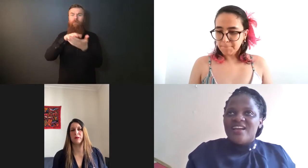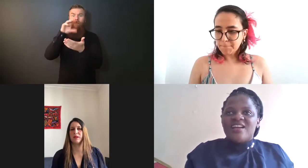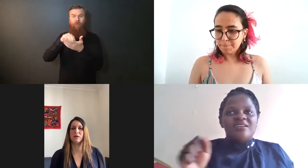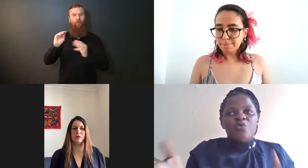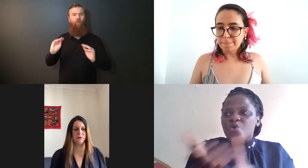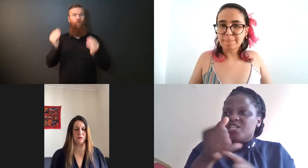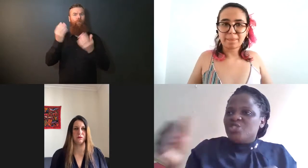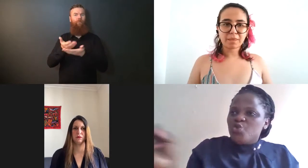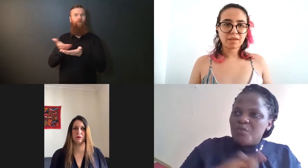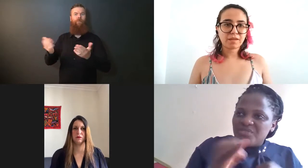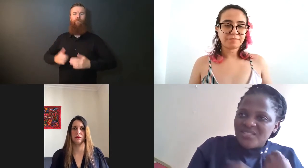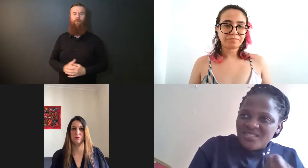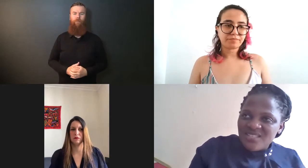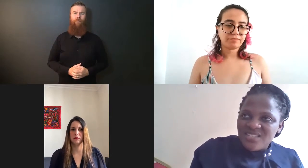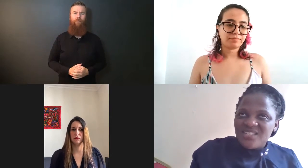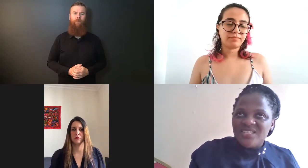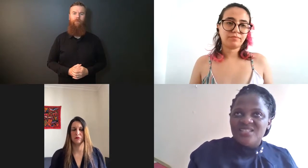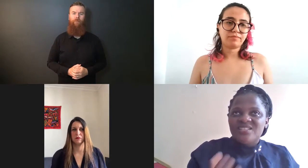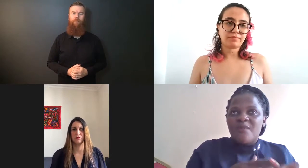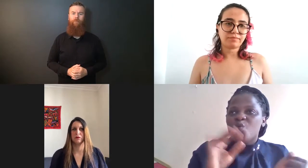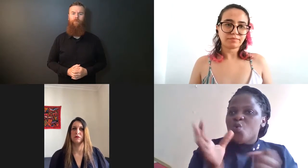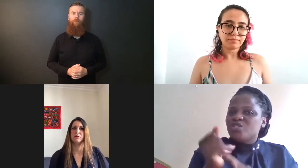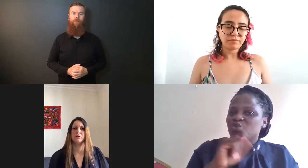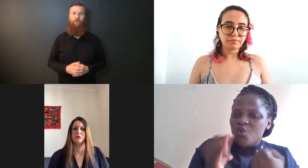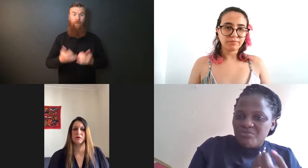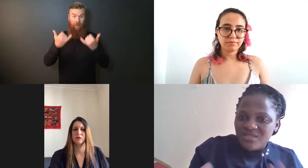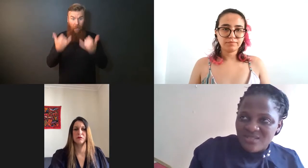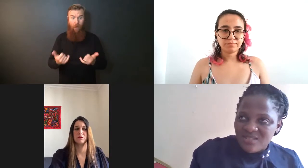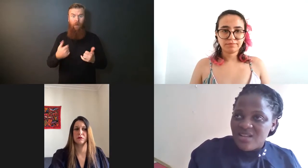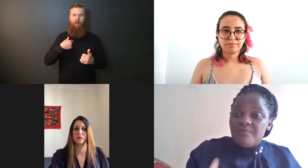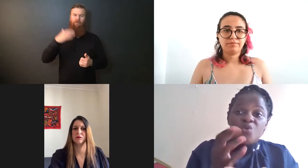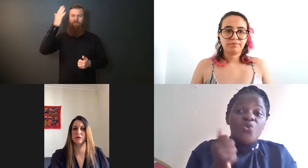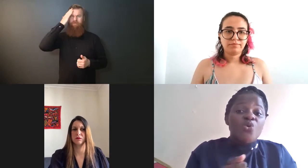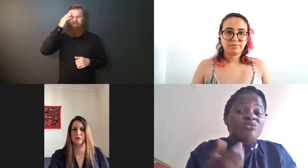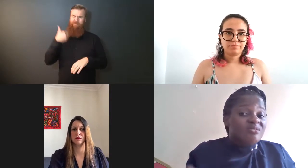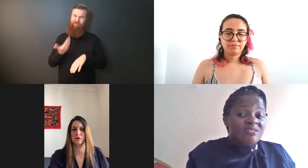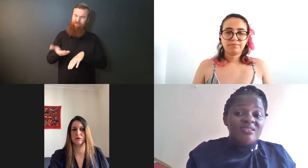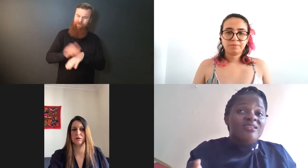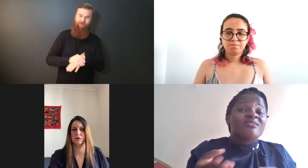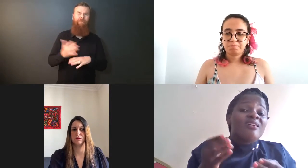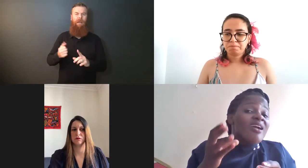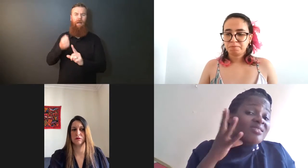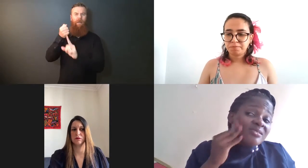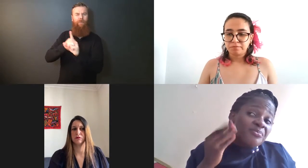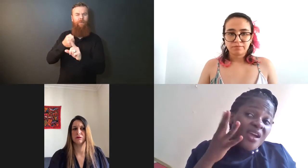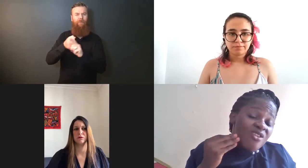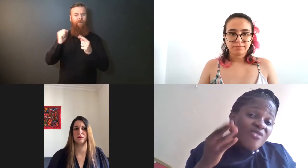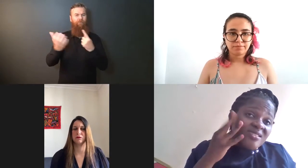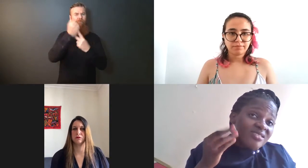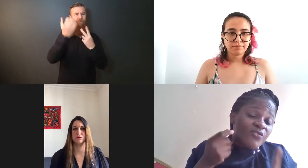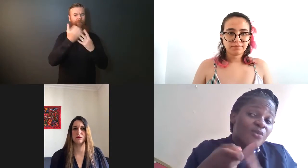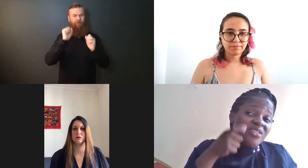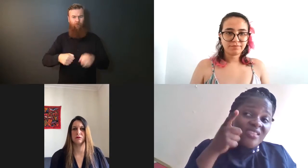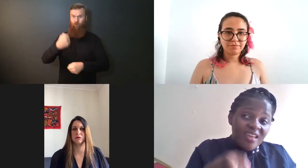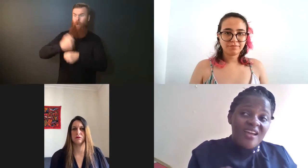experience in the areas of advocacy, attained a number of jobs because of that. It's